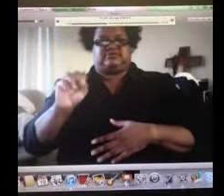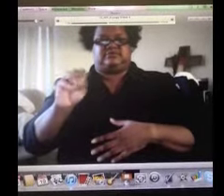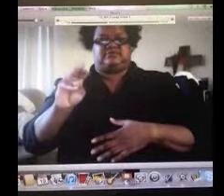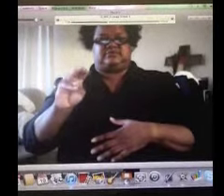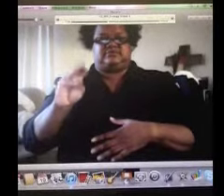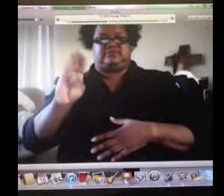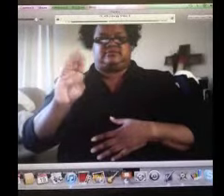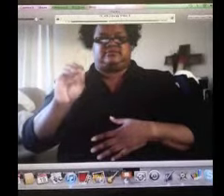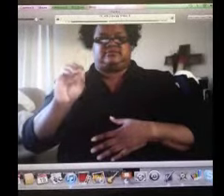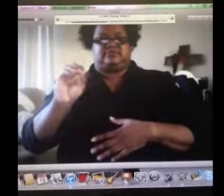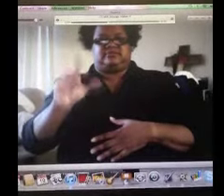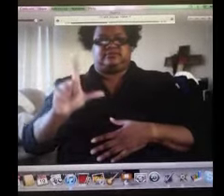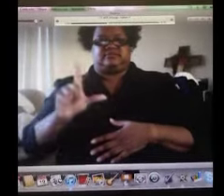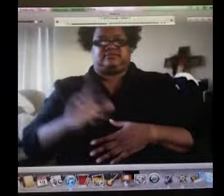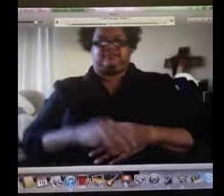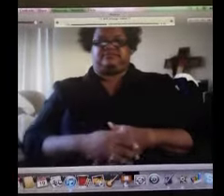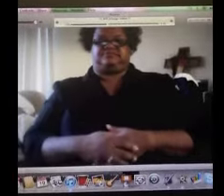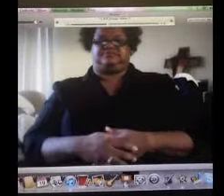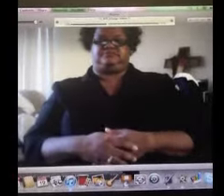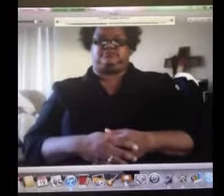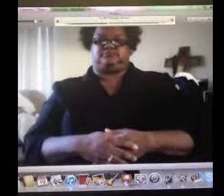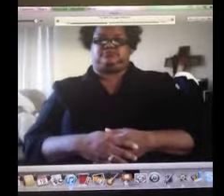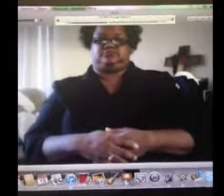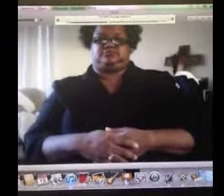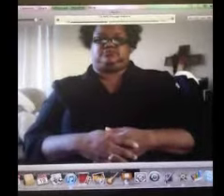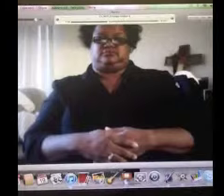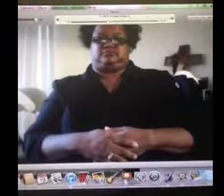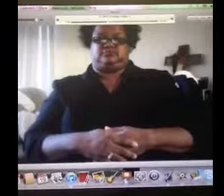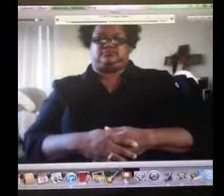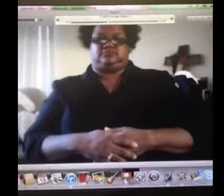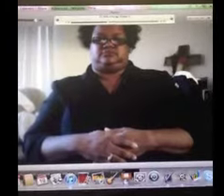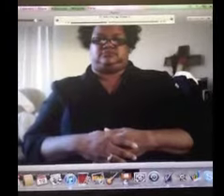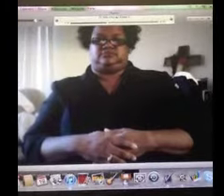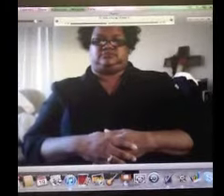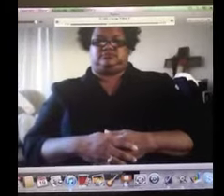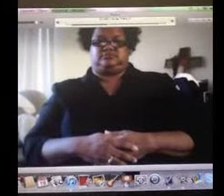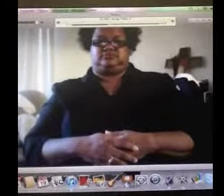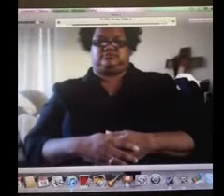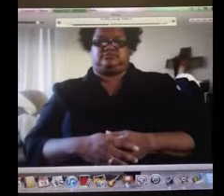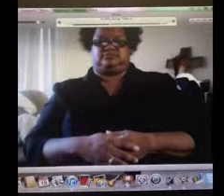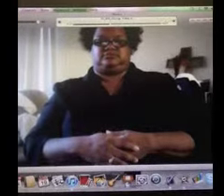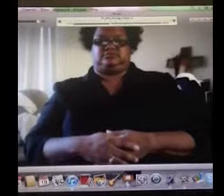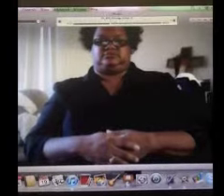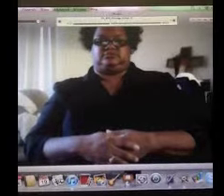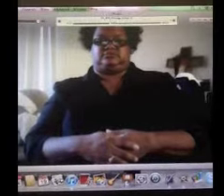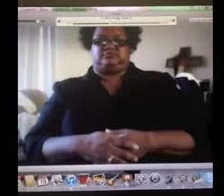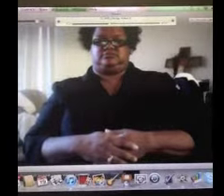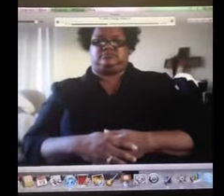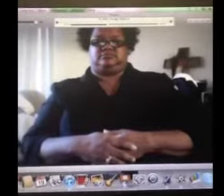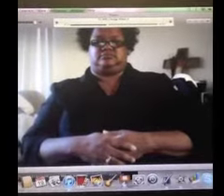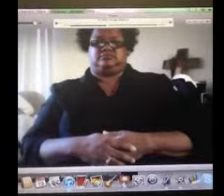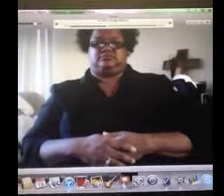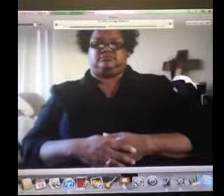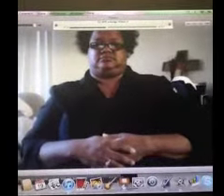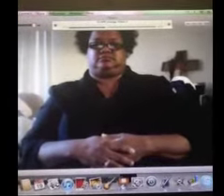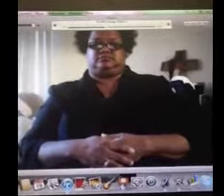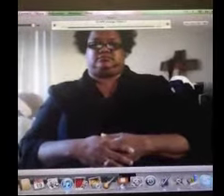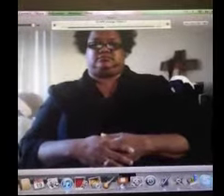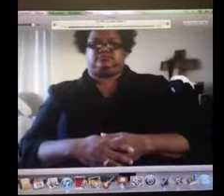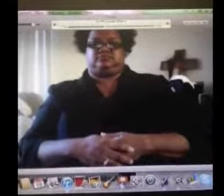For example, last Sunday, the word key was in both the first reading and in the gospel, and it was kind of like your key